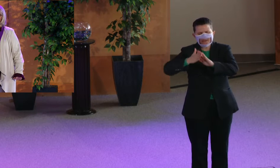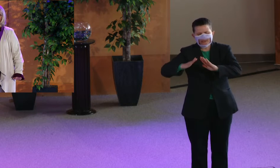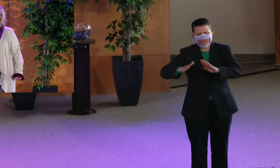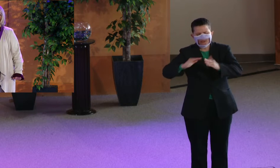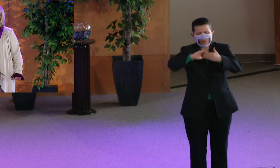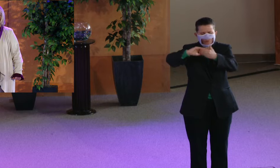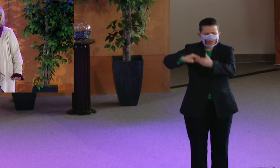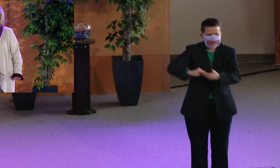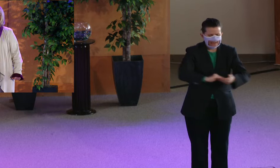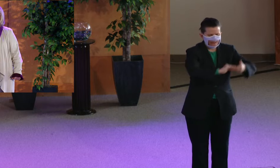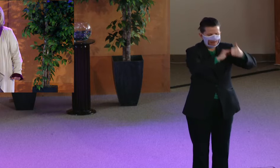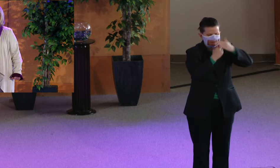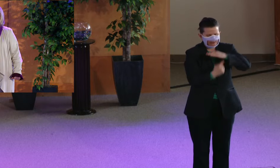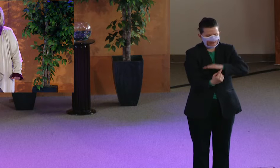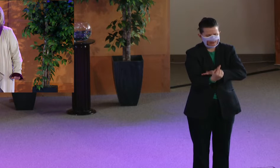oneness,